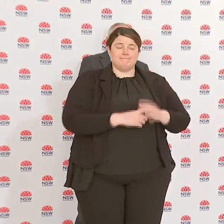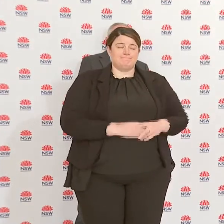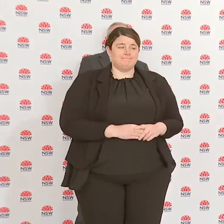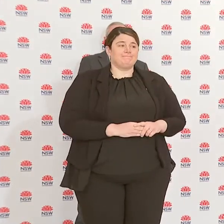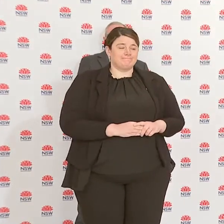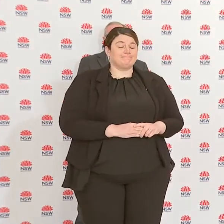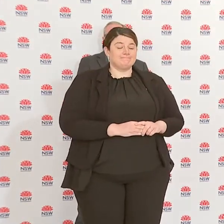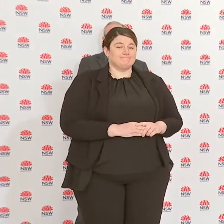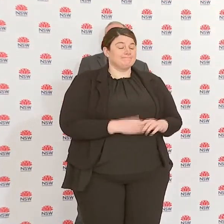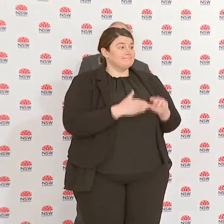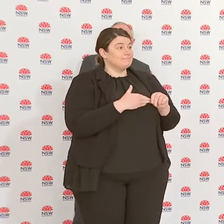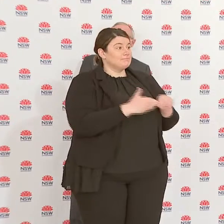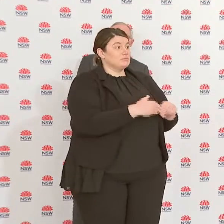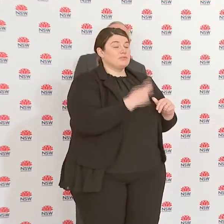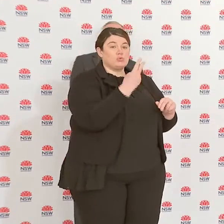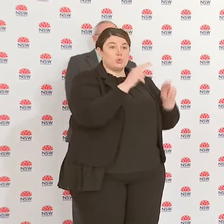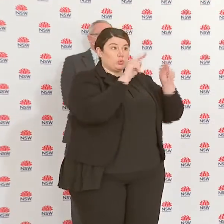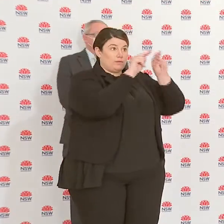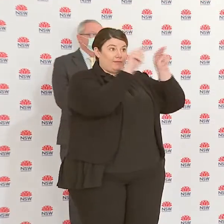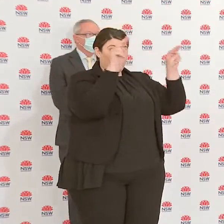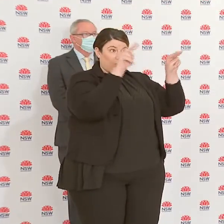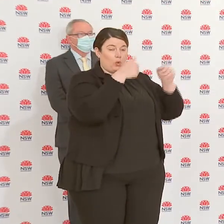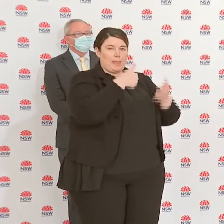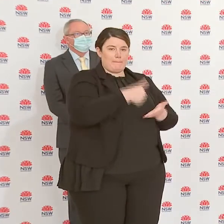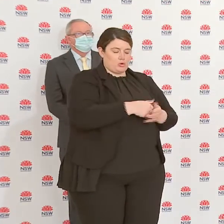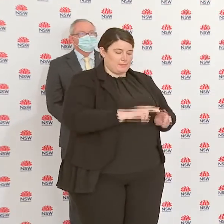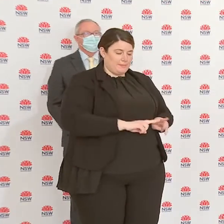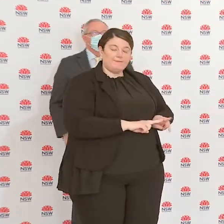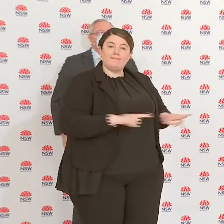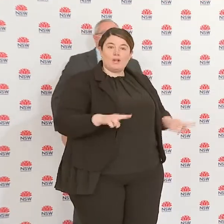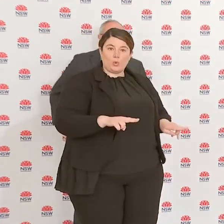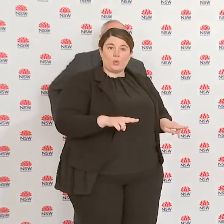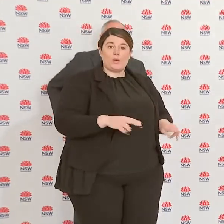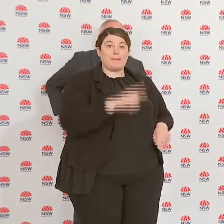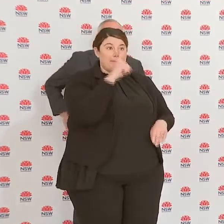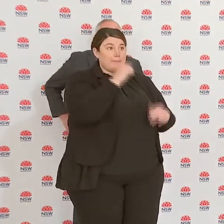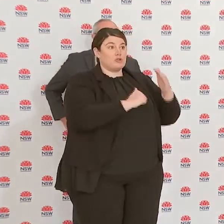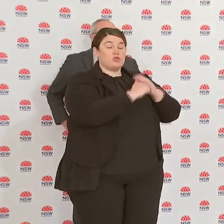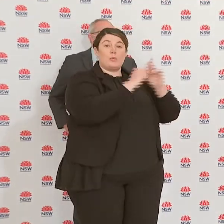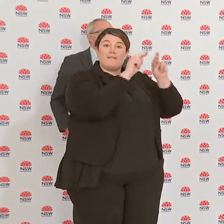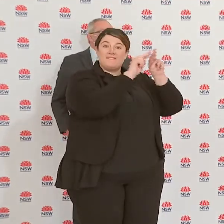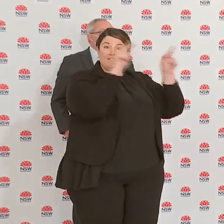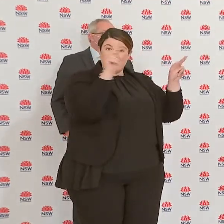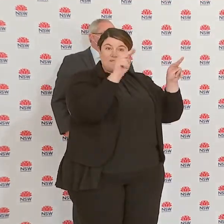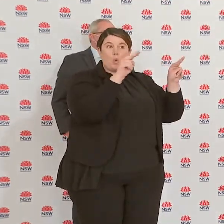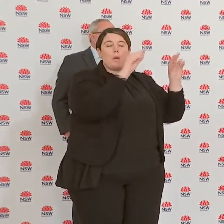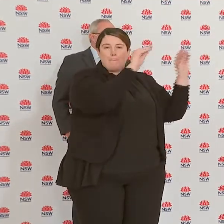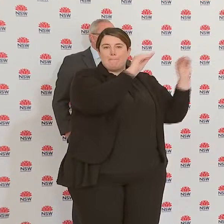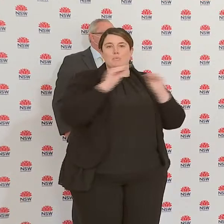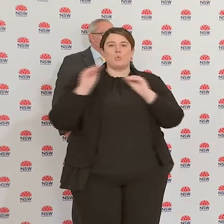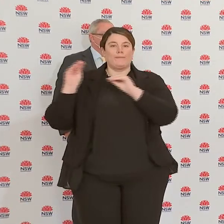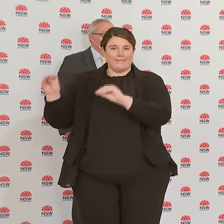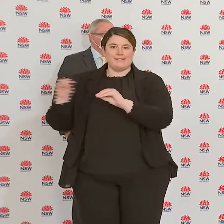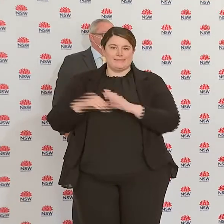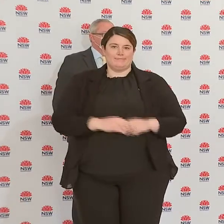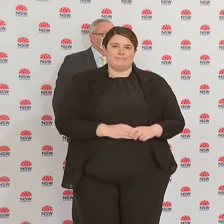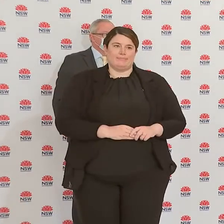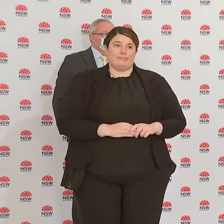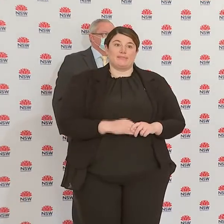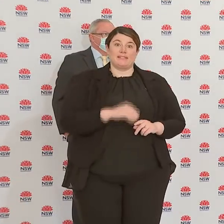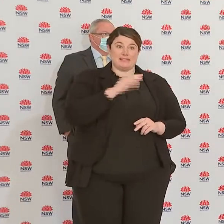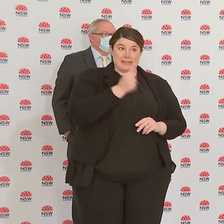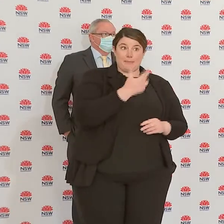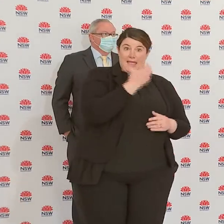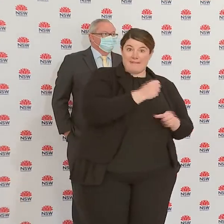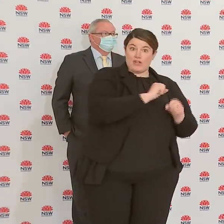the top floor and bottom floor. All of the residents in the top floor are being removed. Some of them are COVID positive and